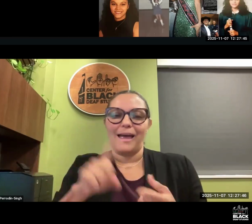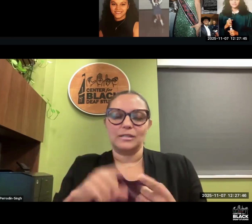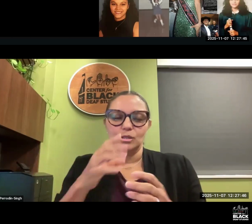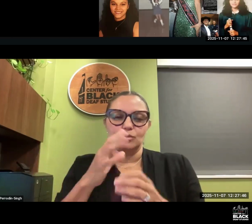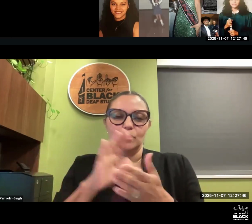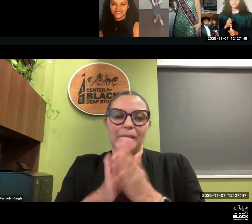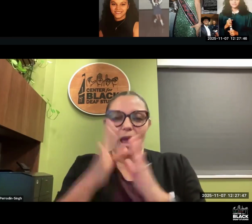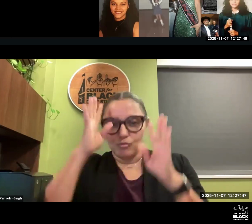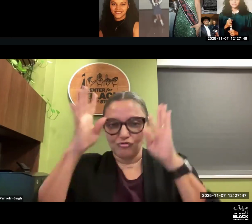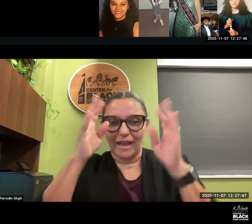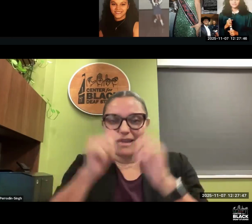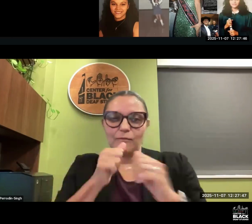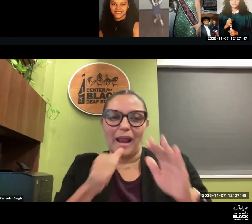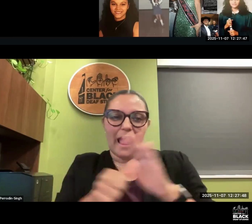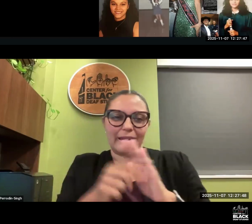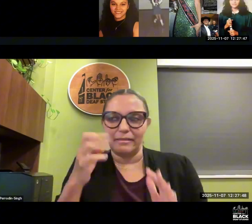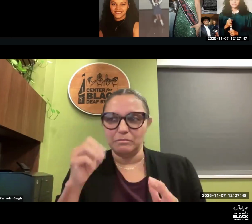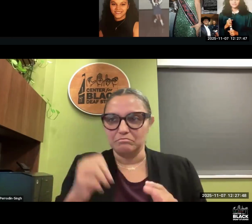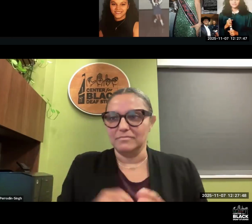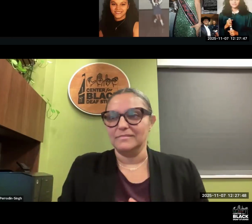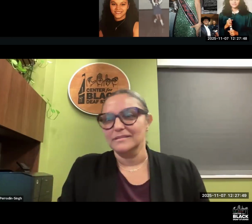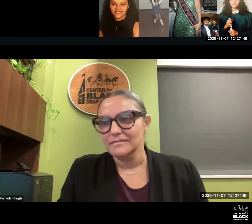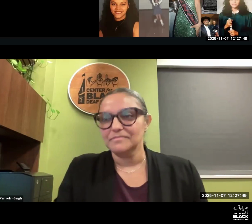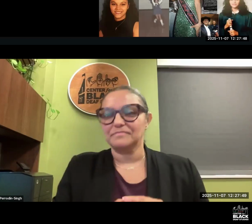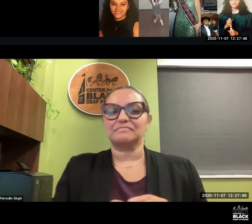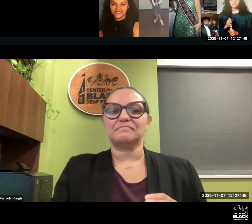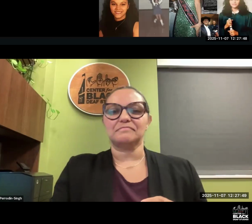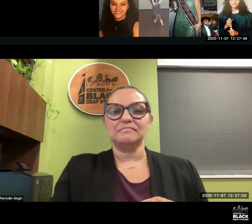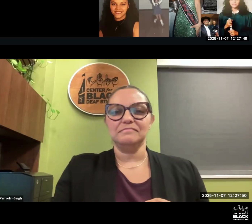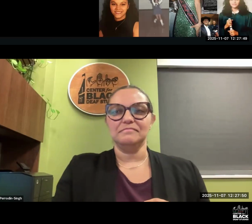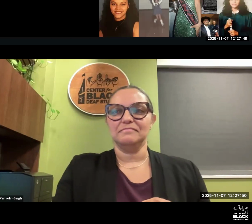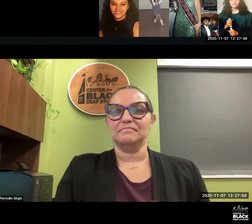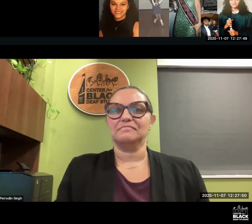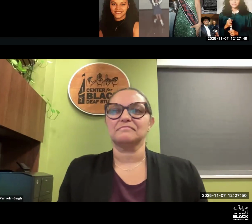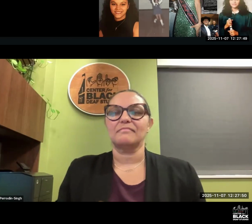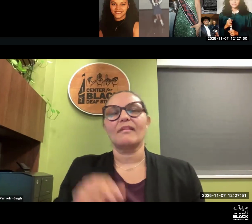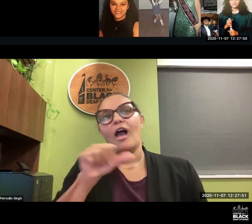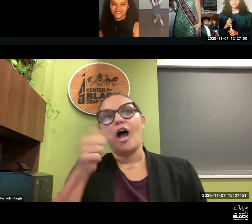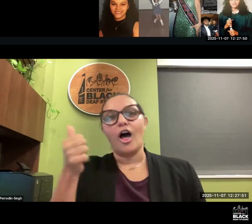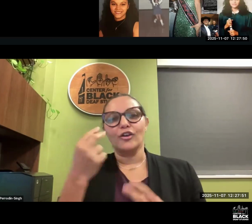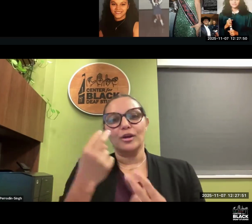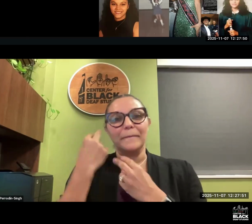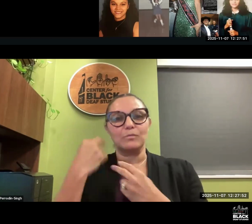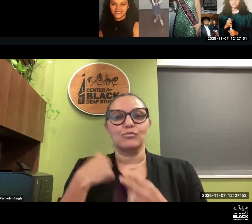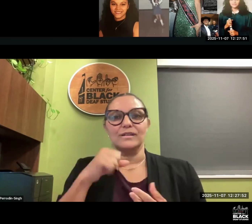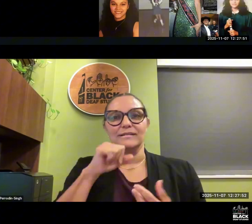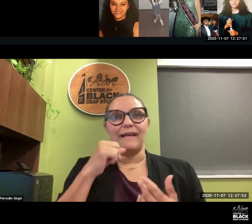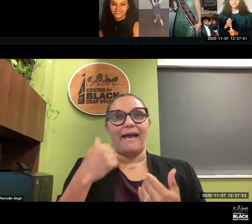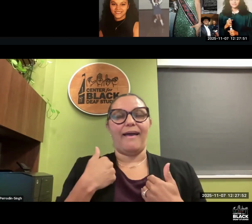those boots with my mom had to really get creative with hiding them so I wouldn't wear them so much.